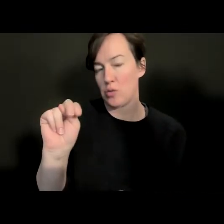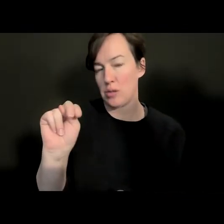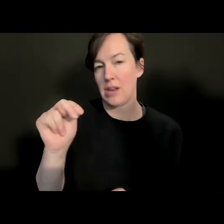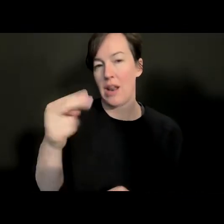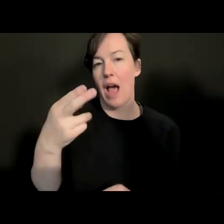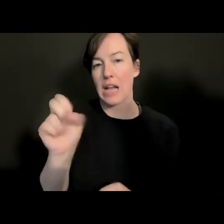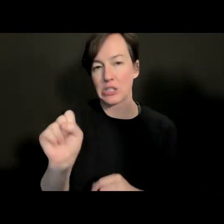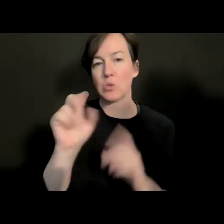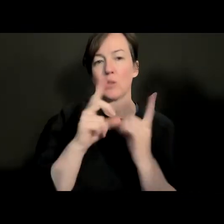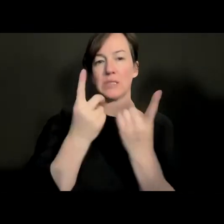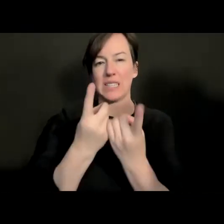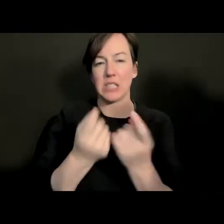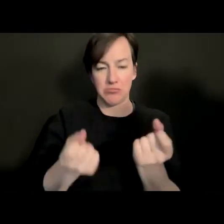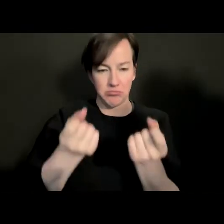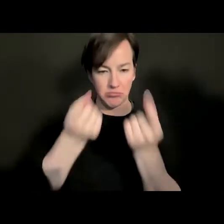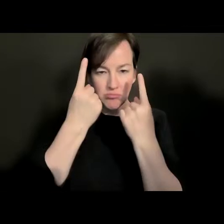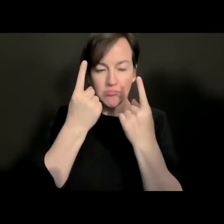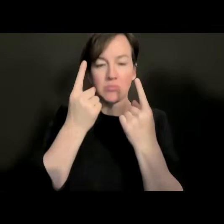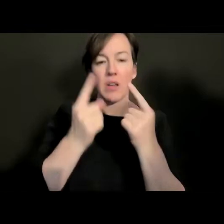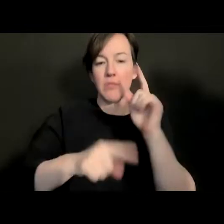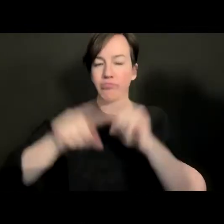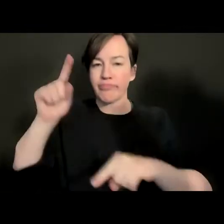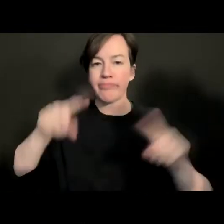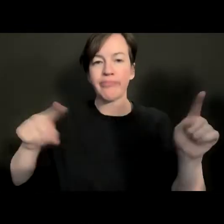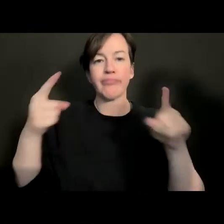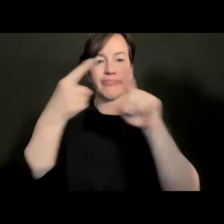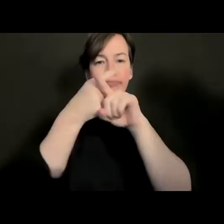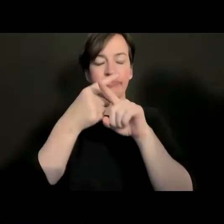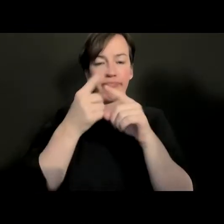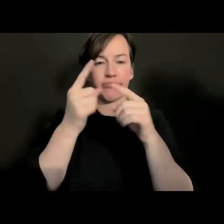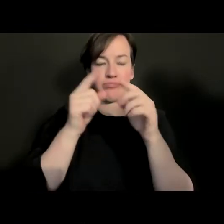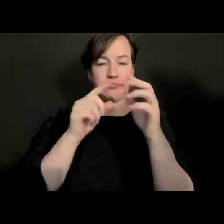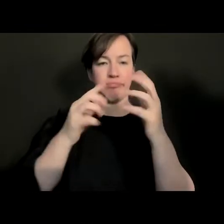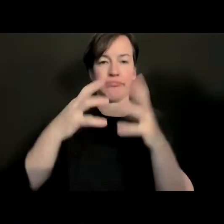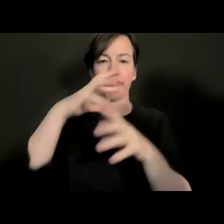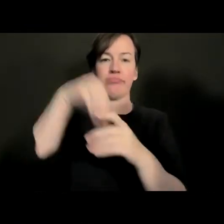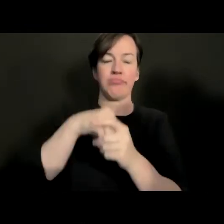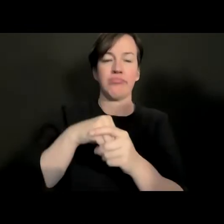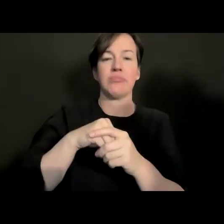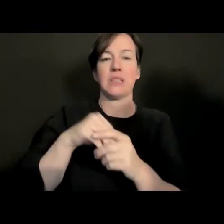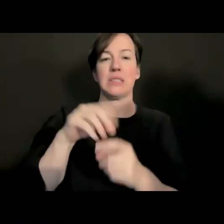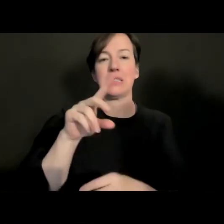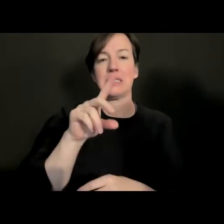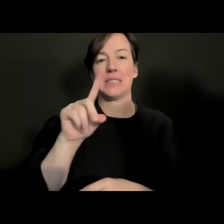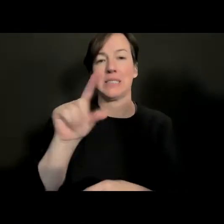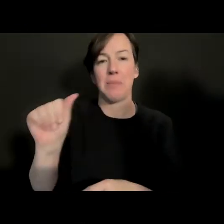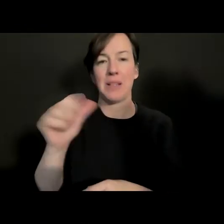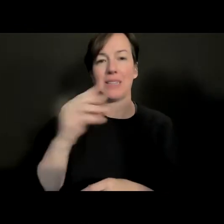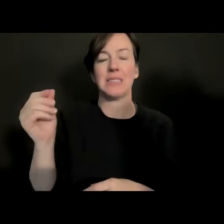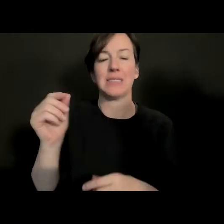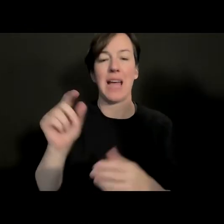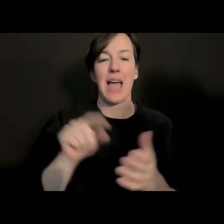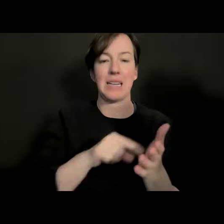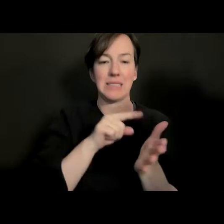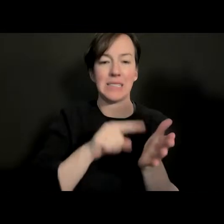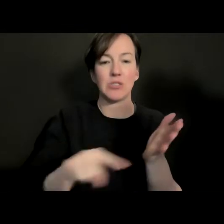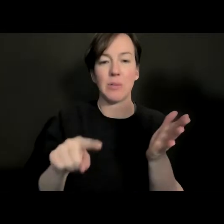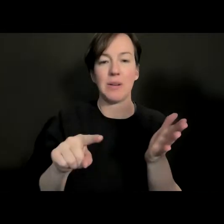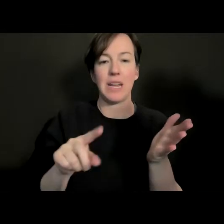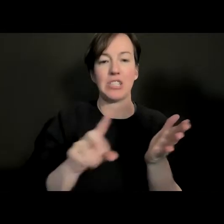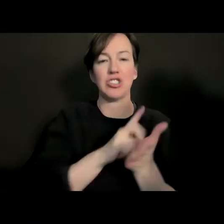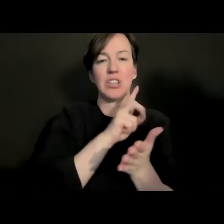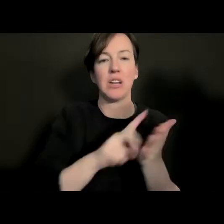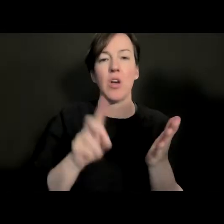the intersectionality of disability with all other forms of discrimination and will strive to